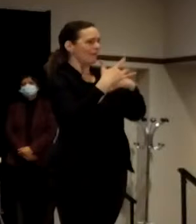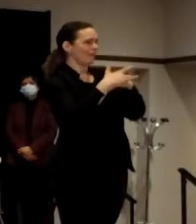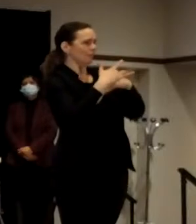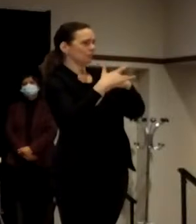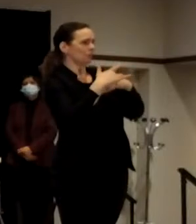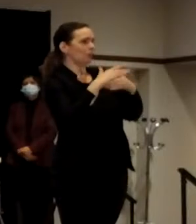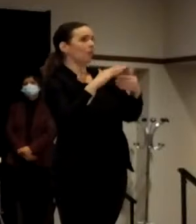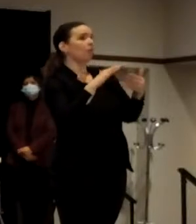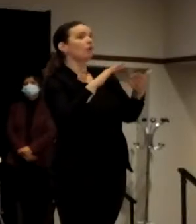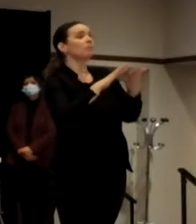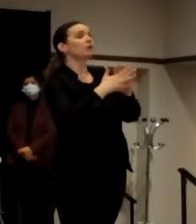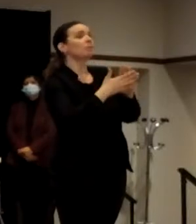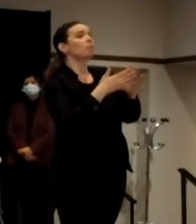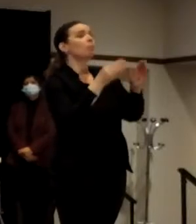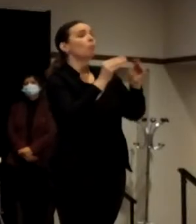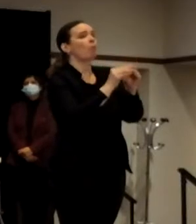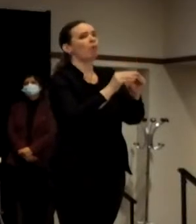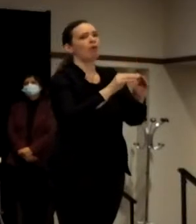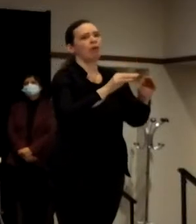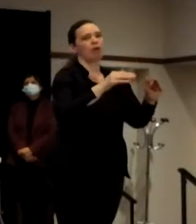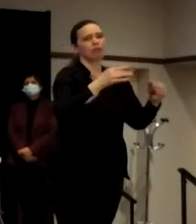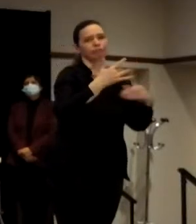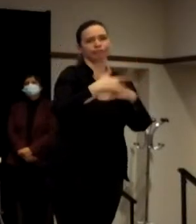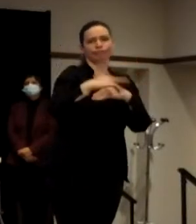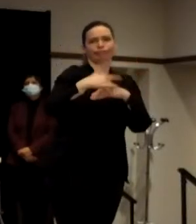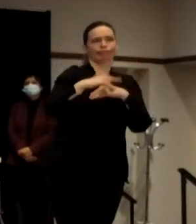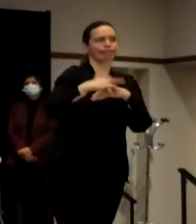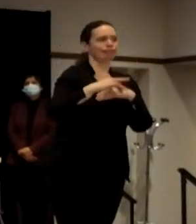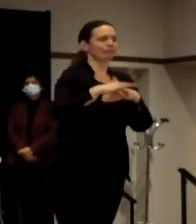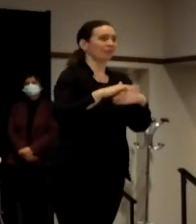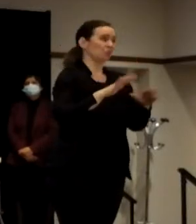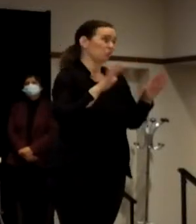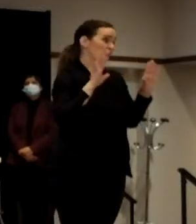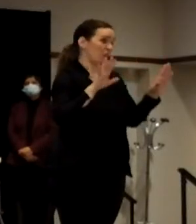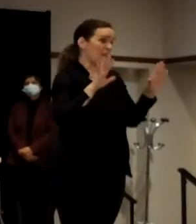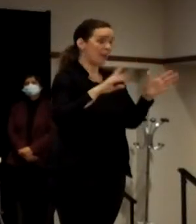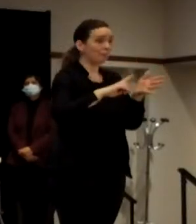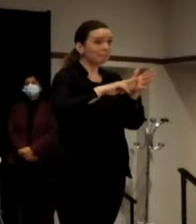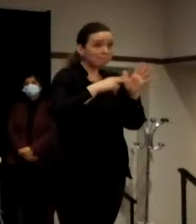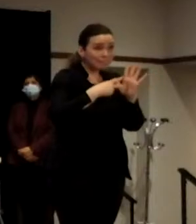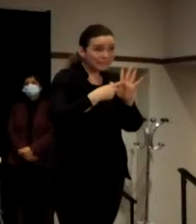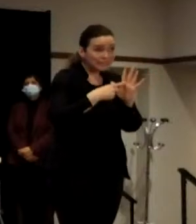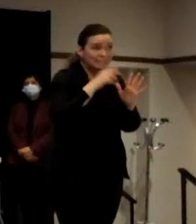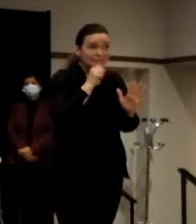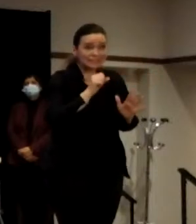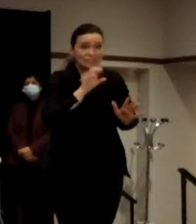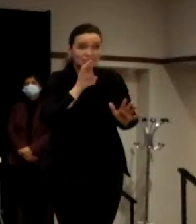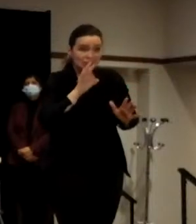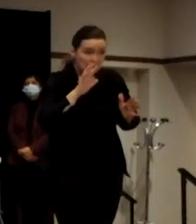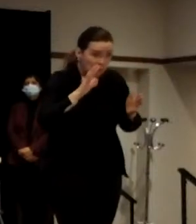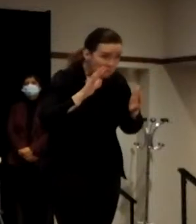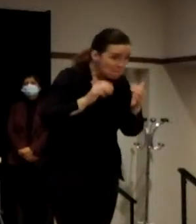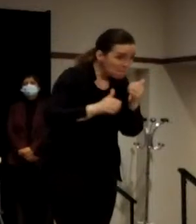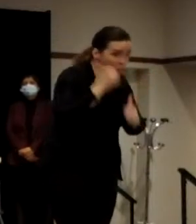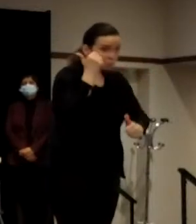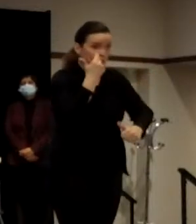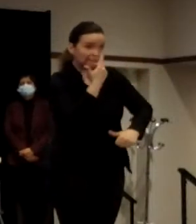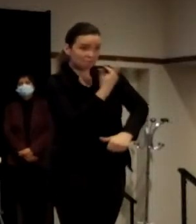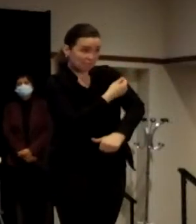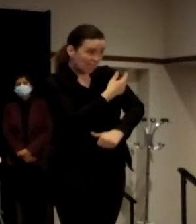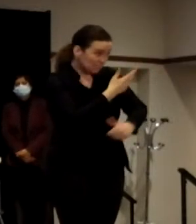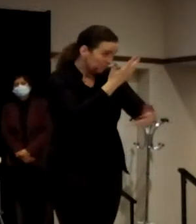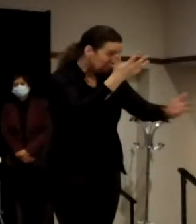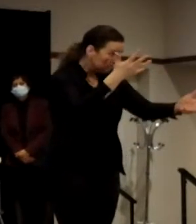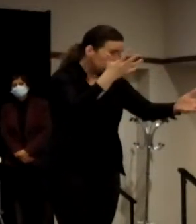And that's, I think with our seniors, we're getting very, very close to being able to vaccinate all of our seniors, which